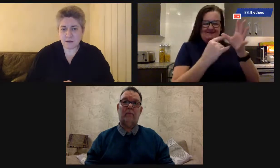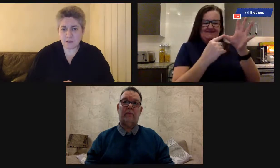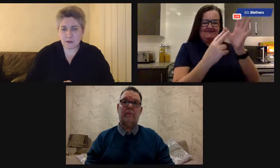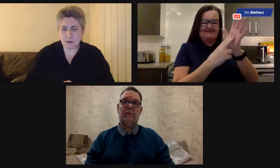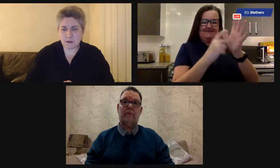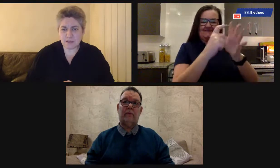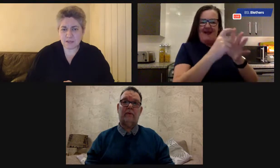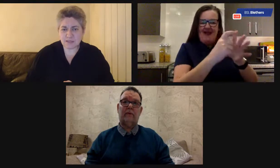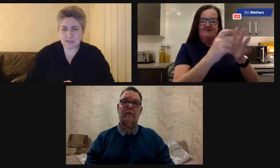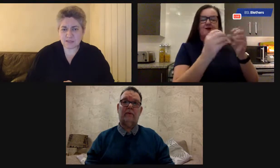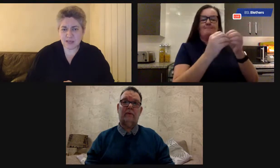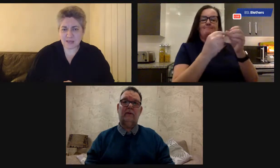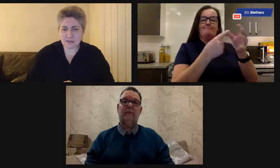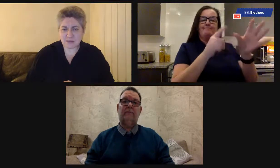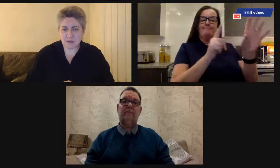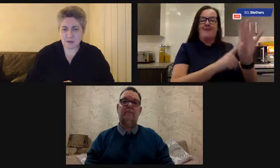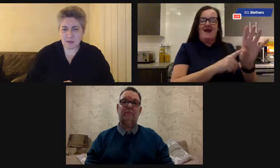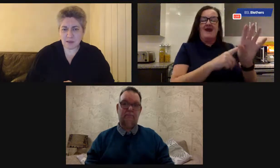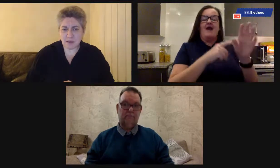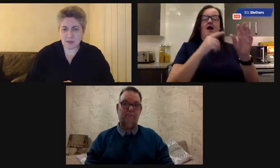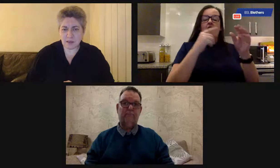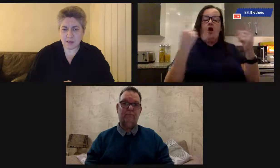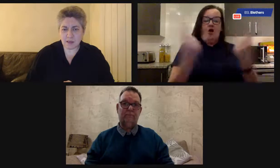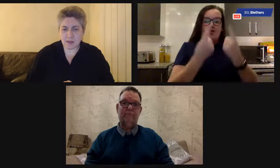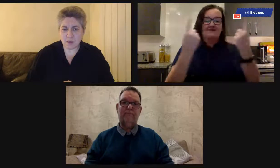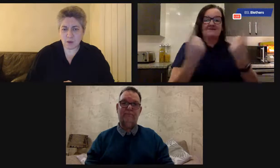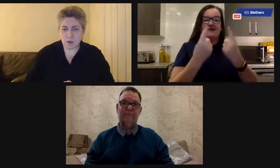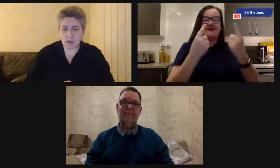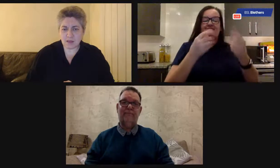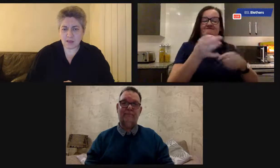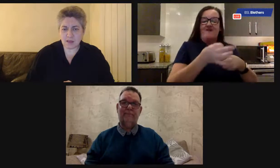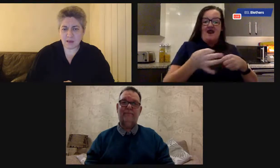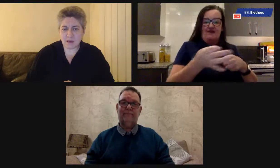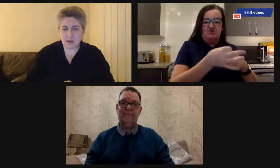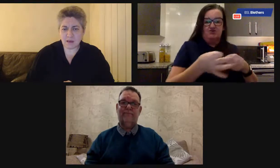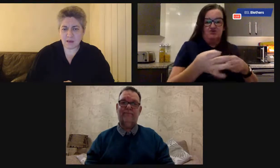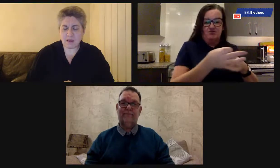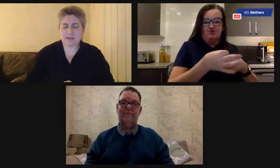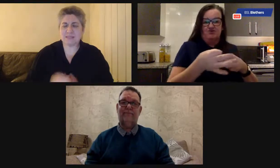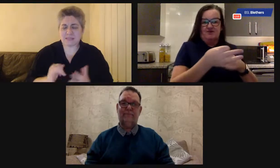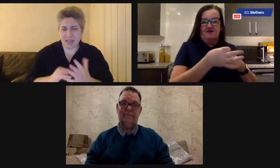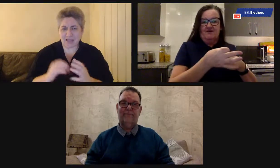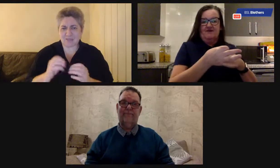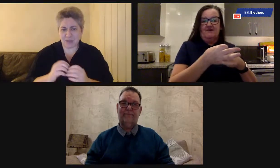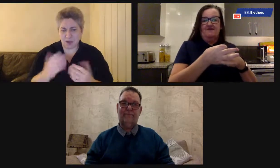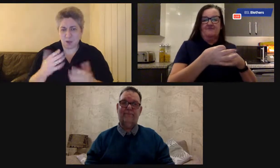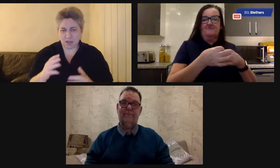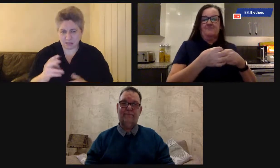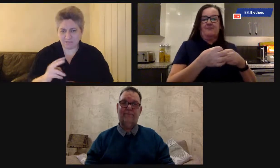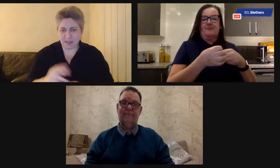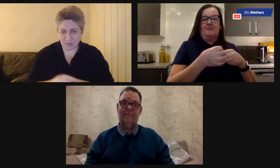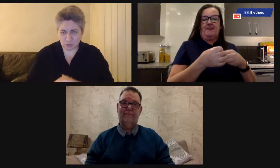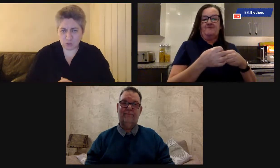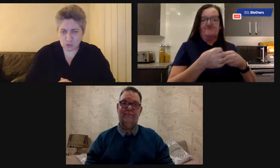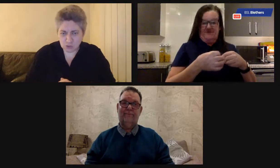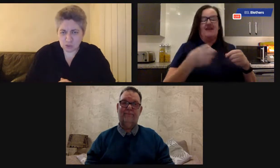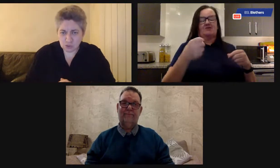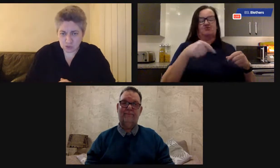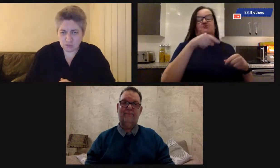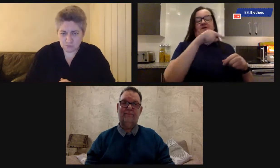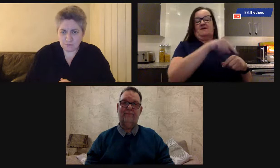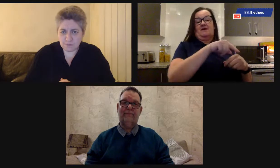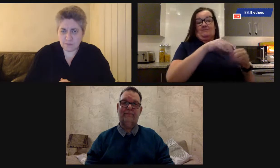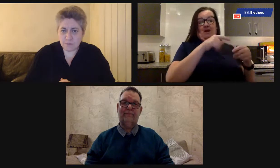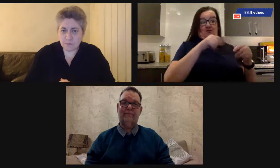and we are staying at Sand Bay Holiday Village. Oh,